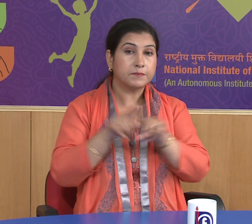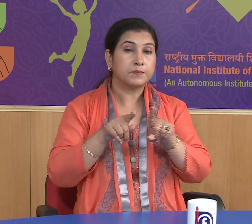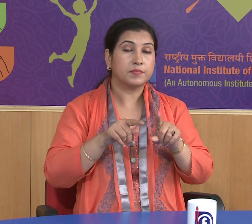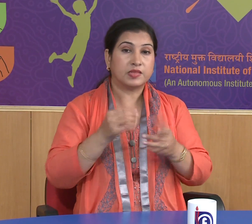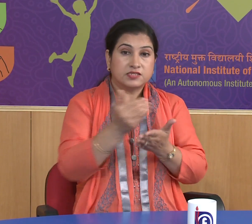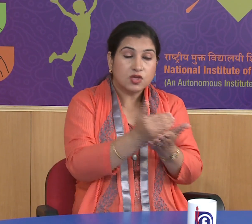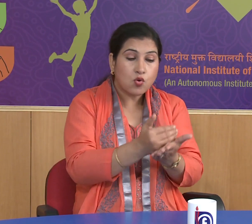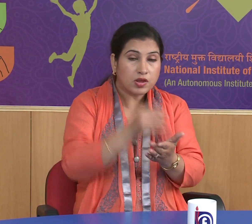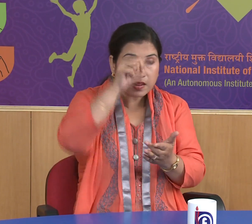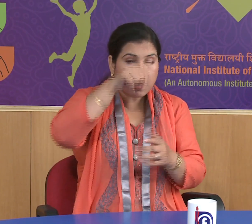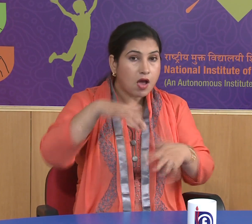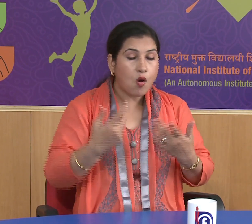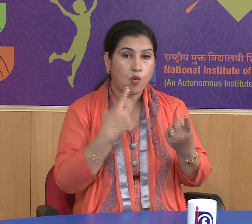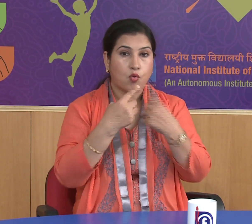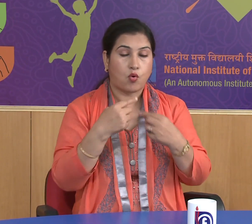of India.